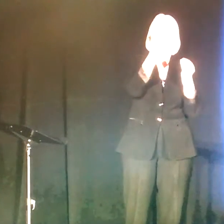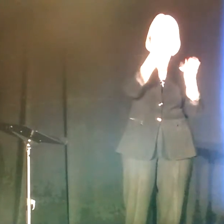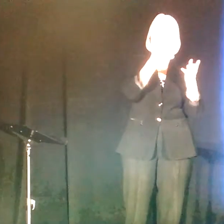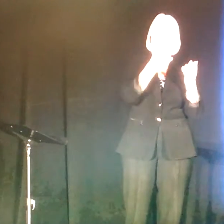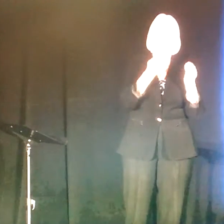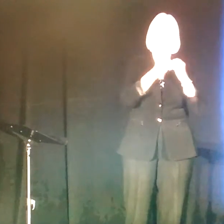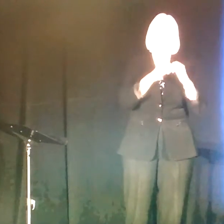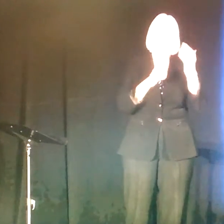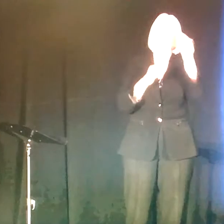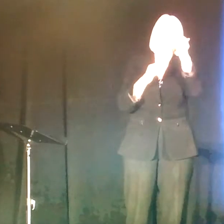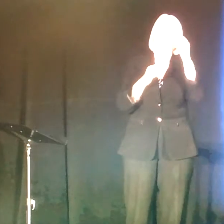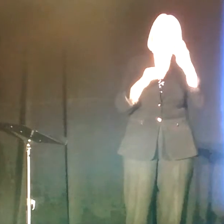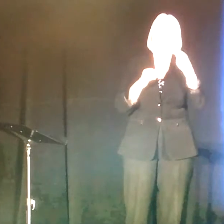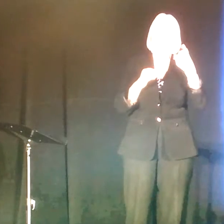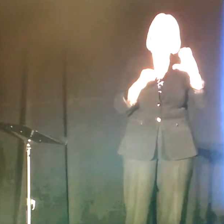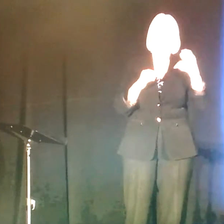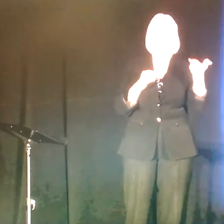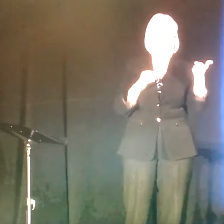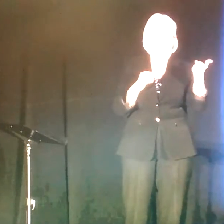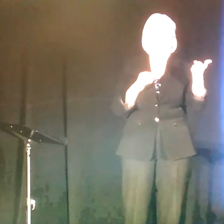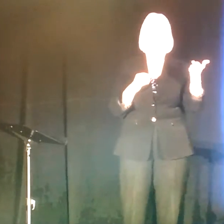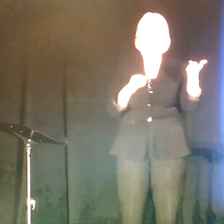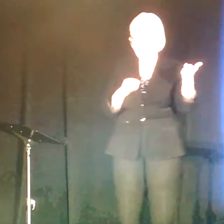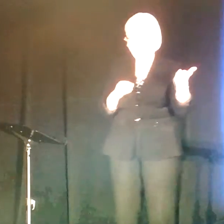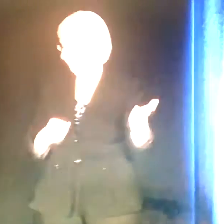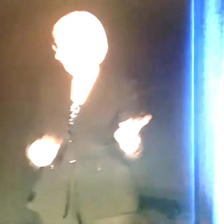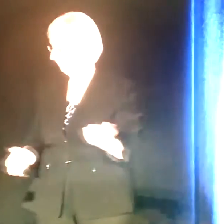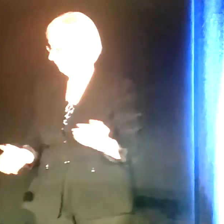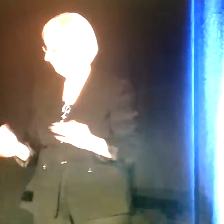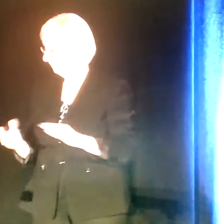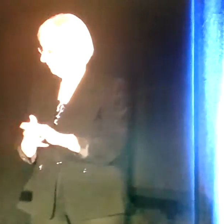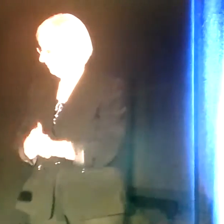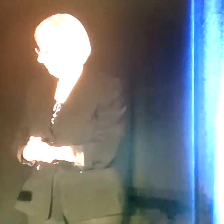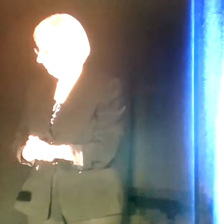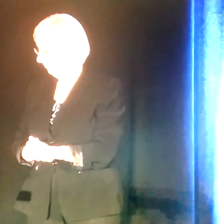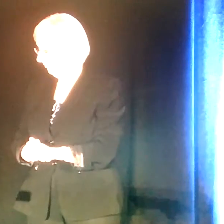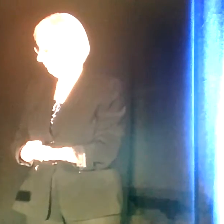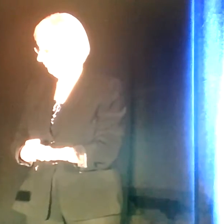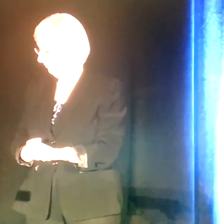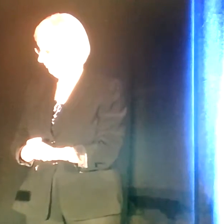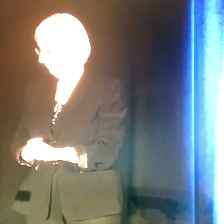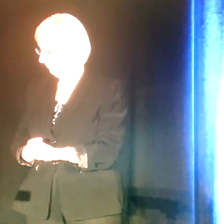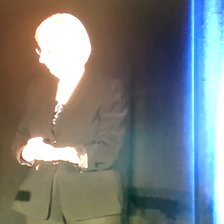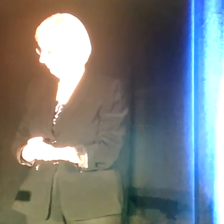what does that mean to be more social? It means more in depth and more